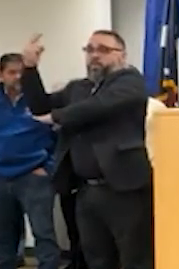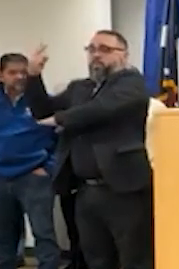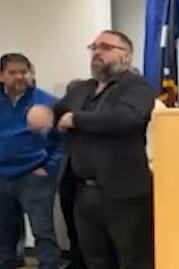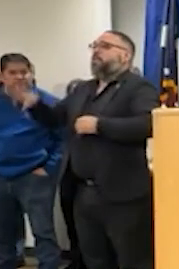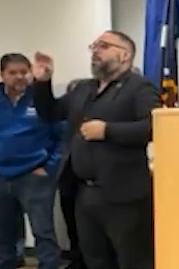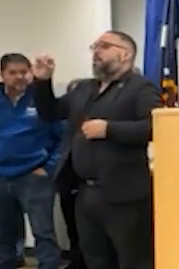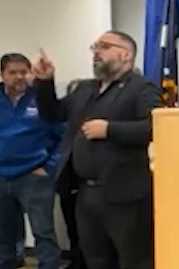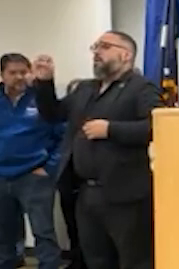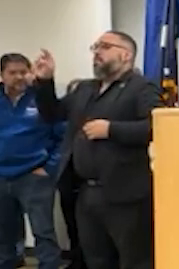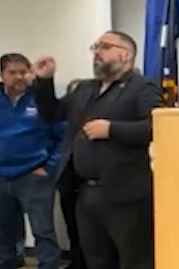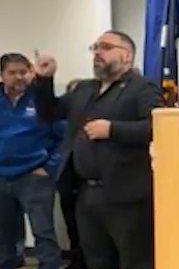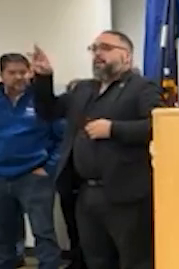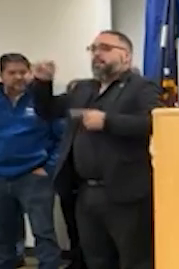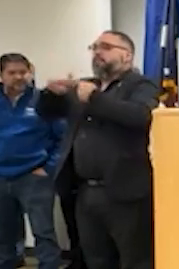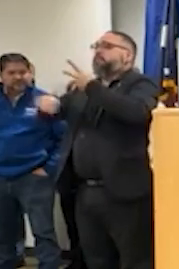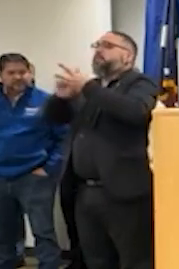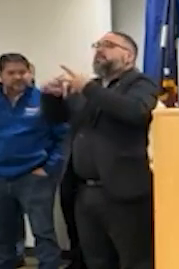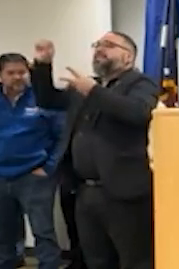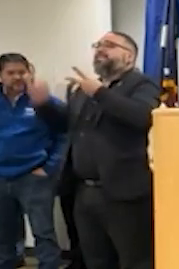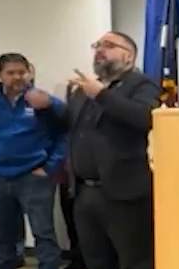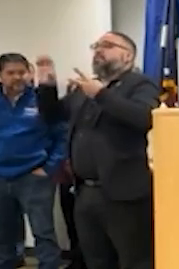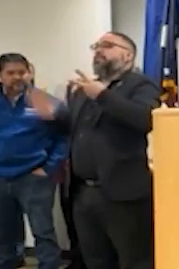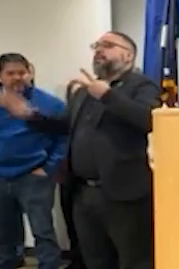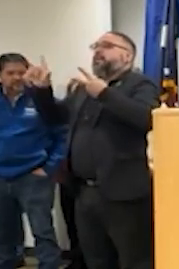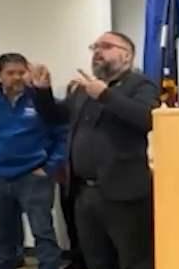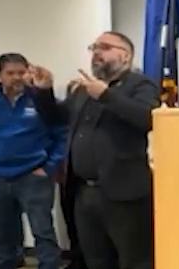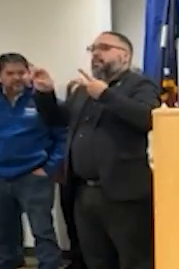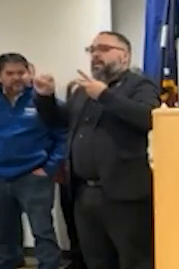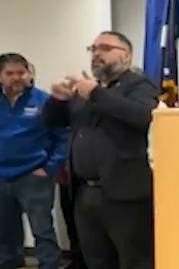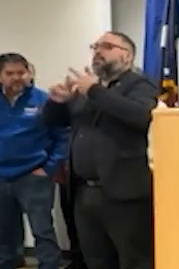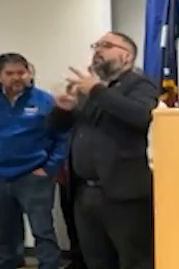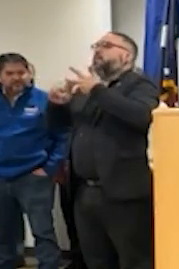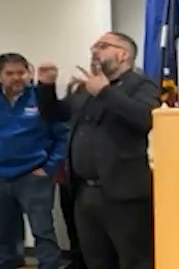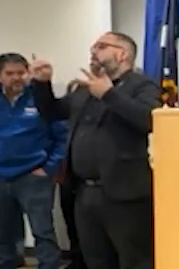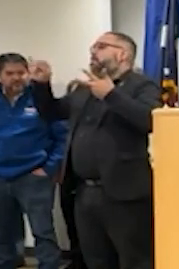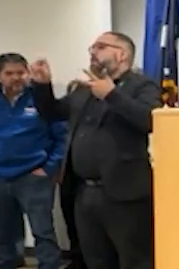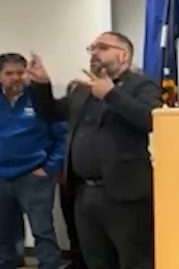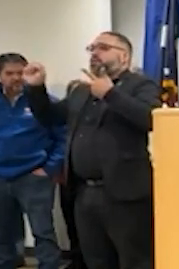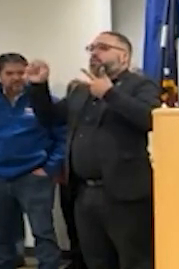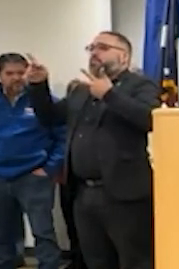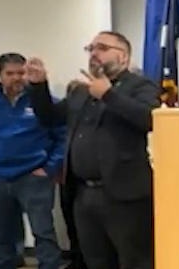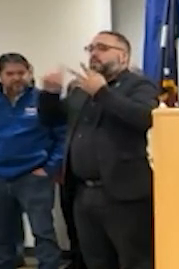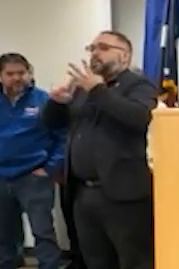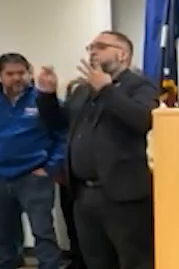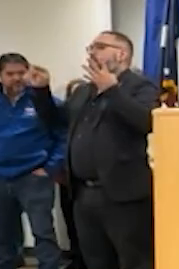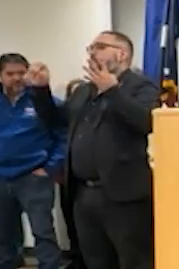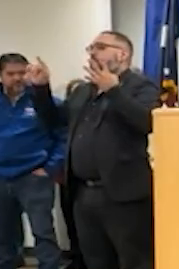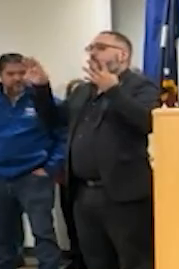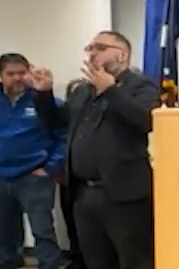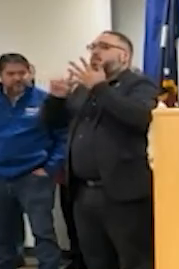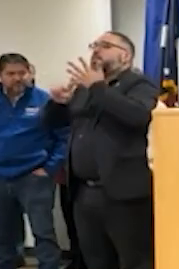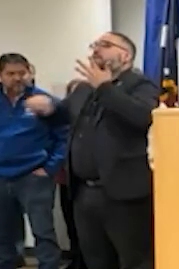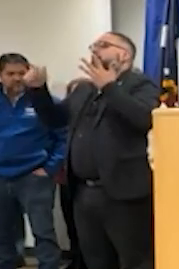Copernicus Community Center, Southside Lions Community Center, Miller's Pond, Normoil, Gilbert Garza